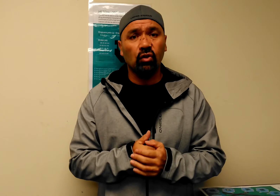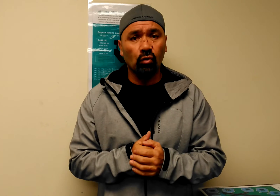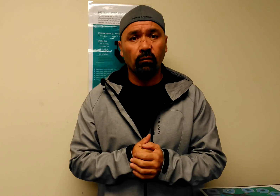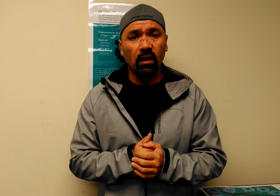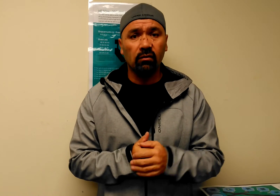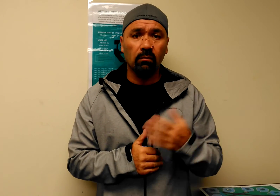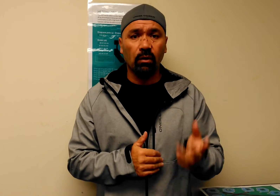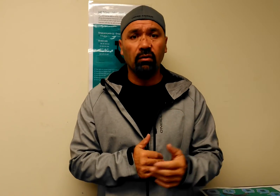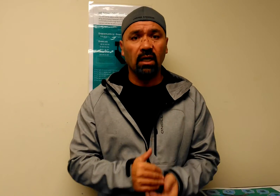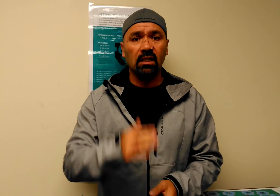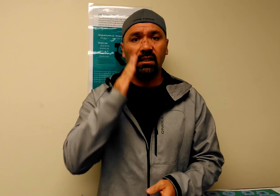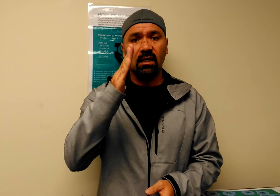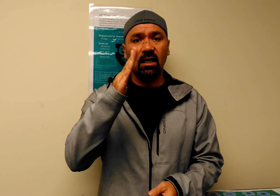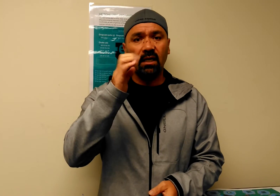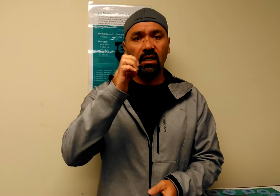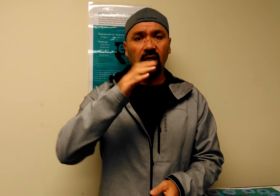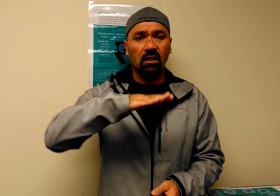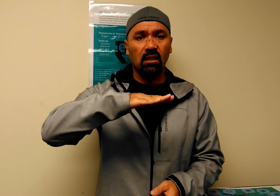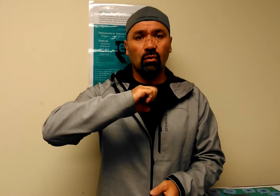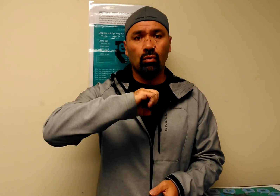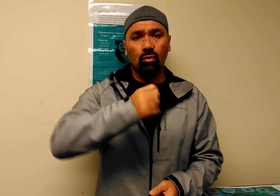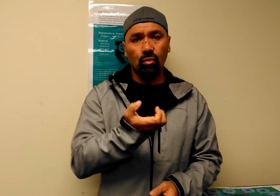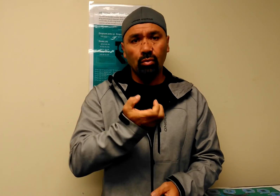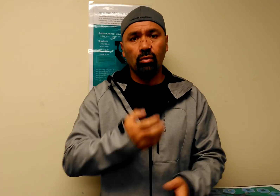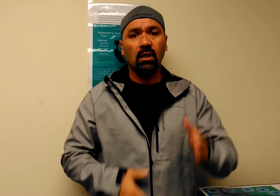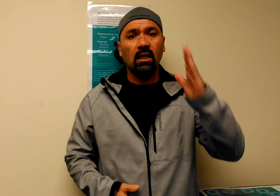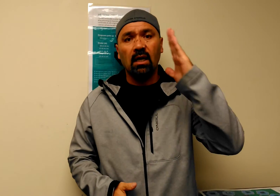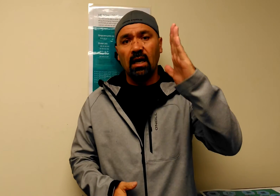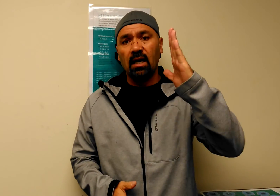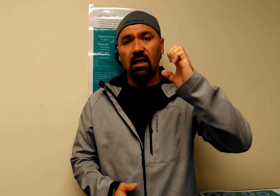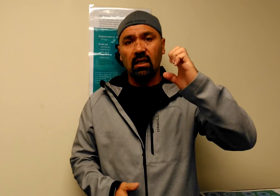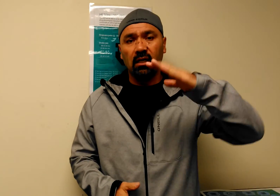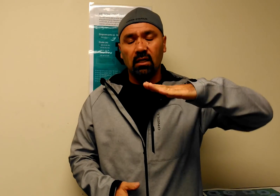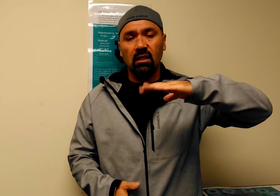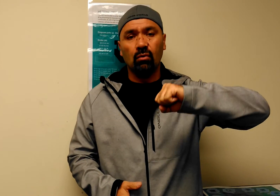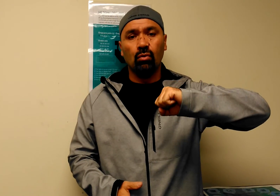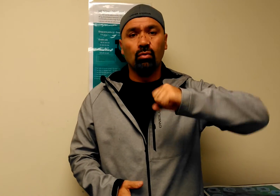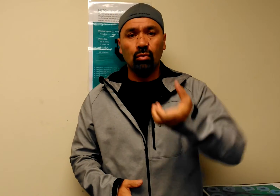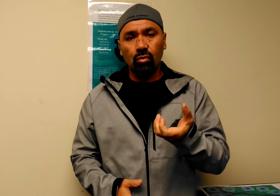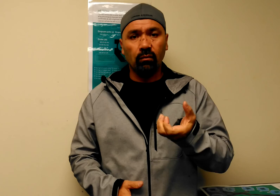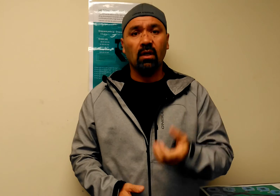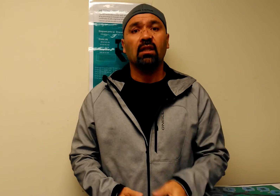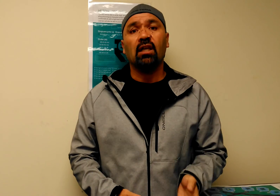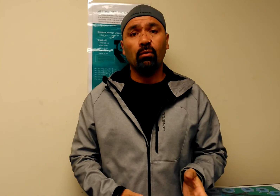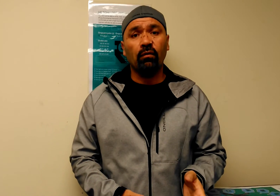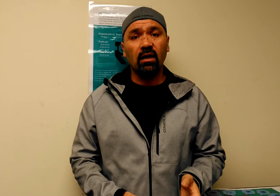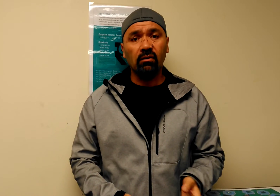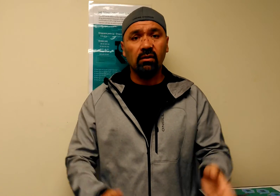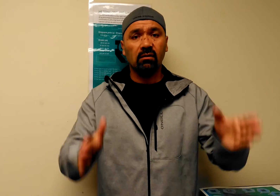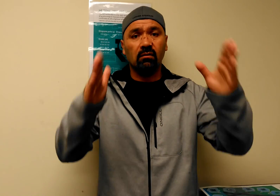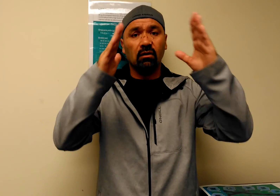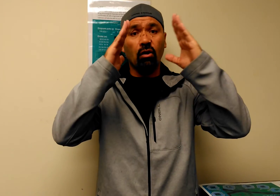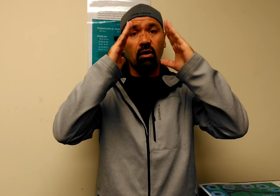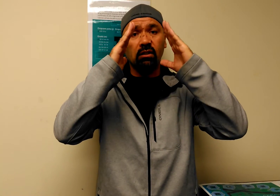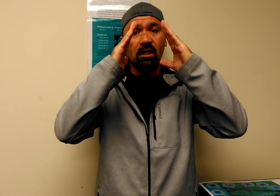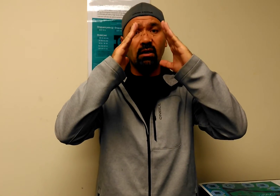short vowels on both hands. A, e, I, o, u. A, e, I, o, u. Double vowels, long